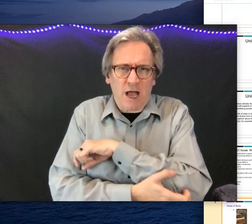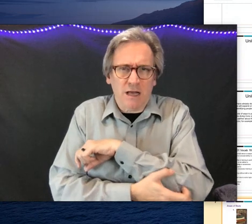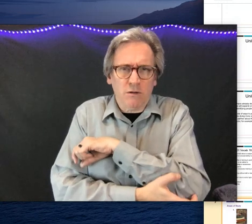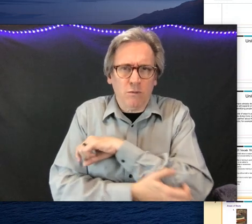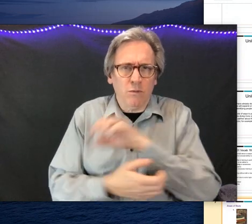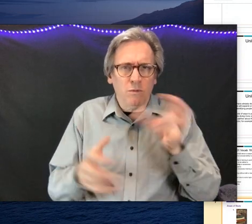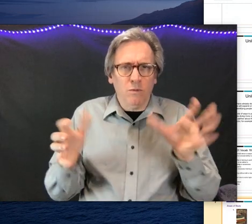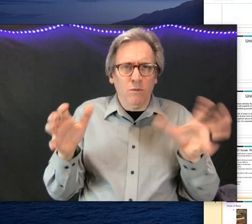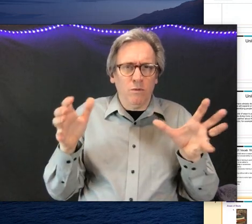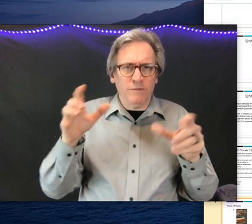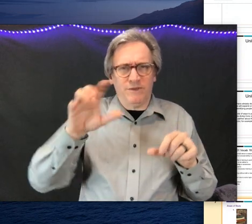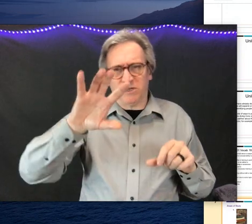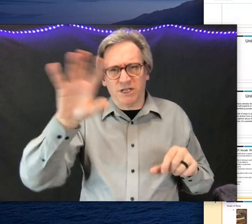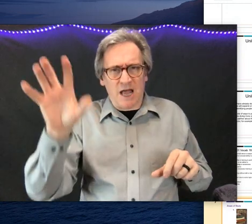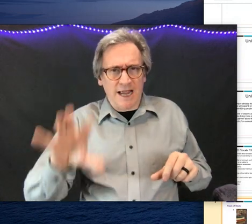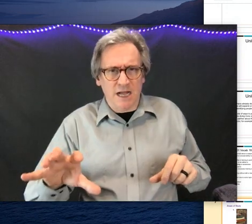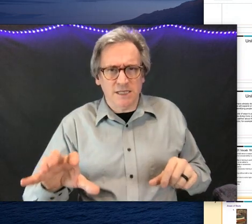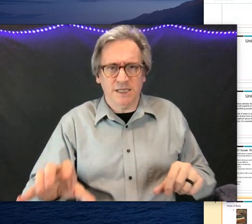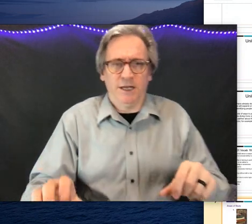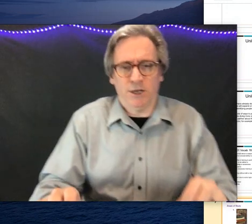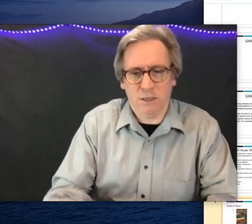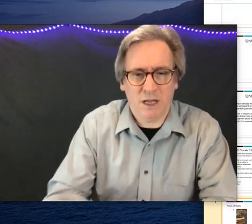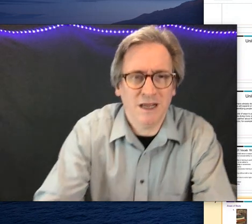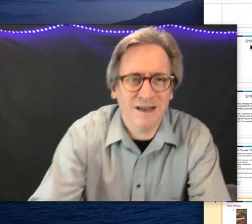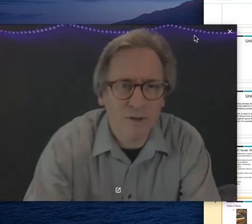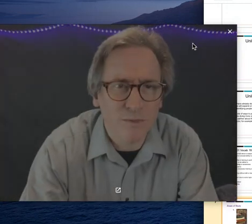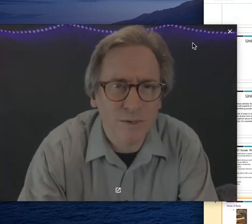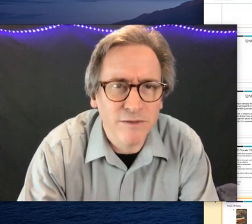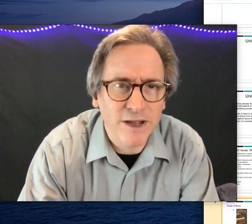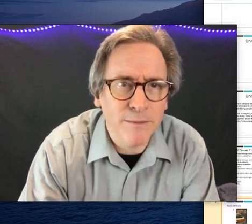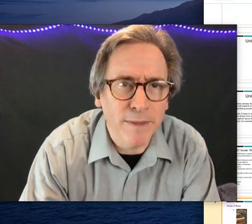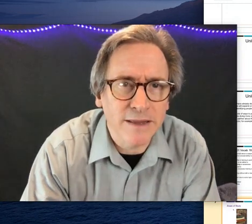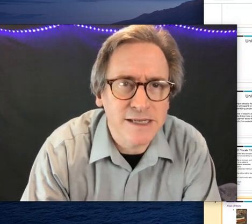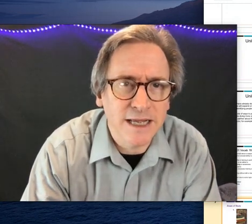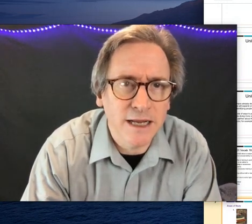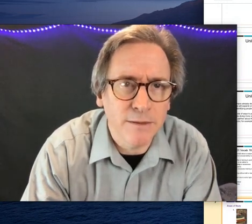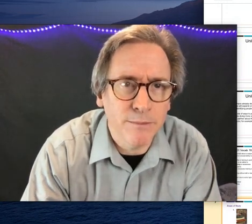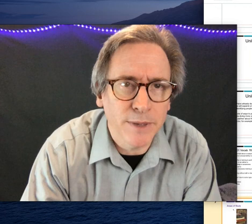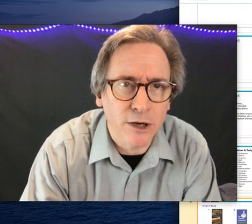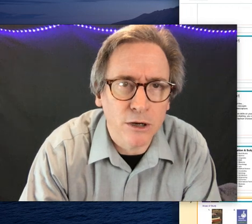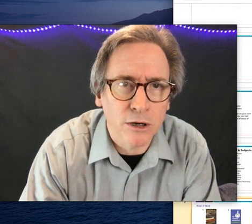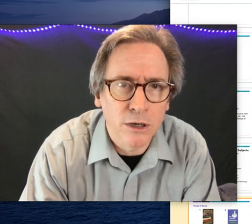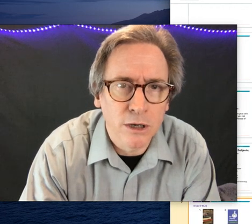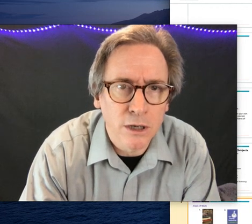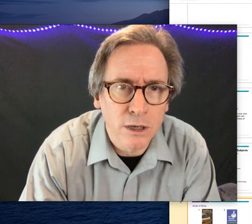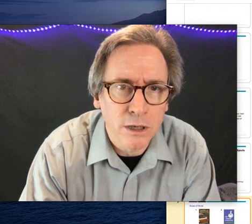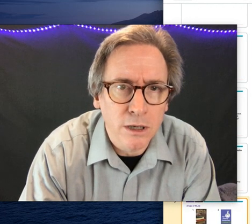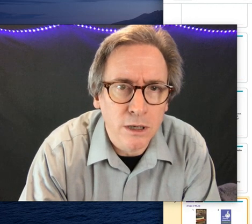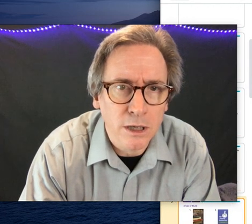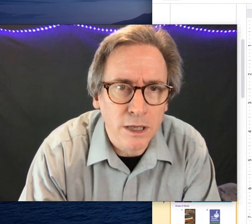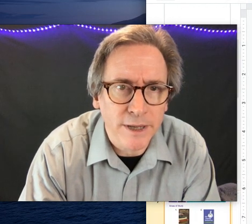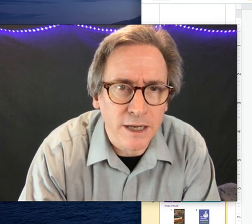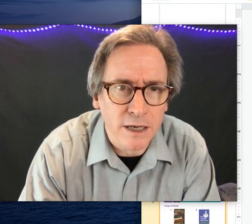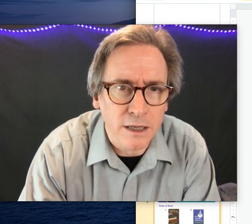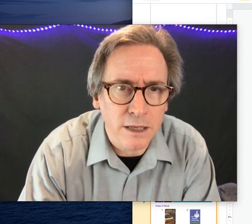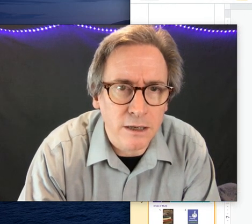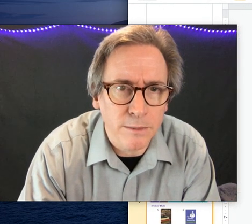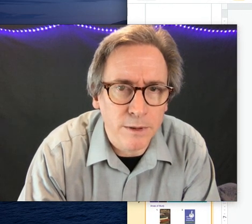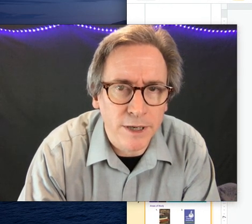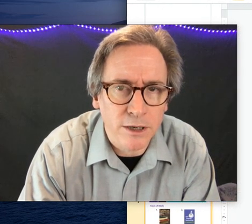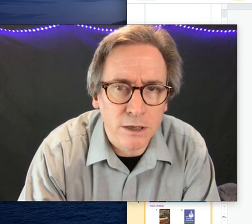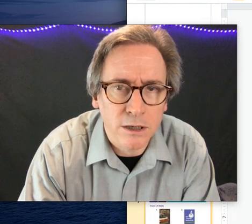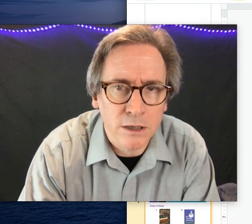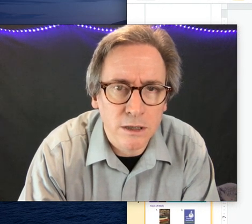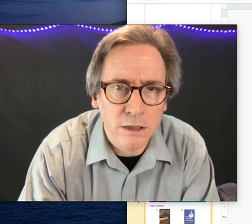So there's little icons in here. I don't know if I can make this any bigger. I can make it a little